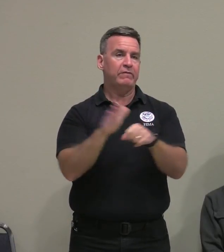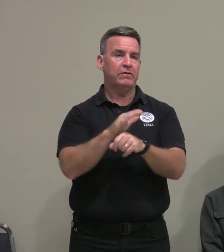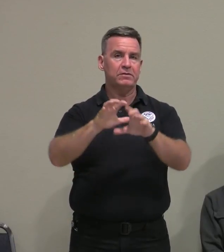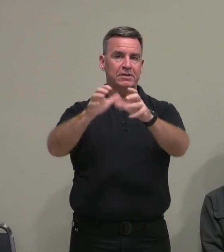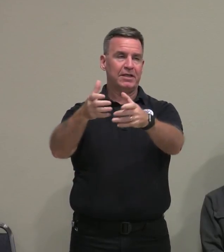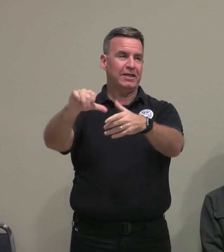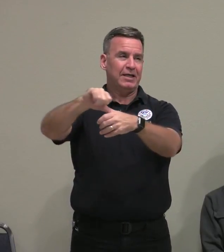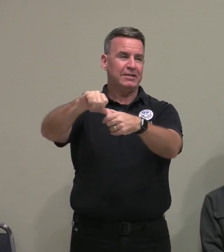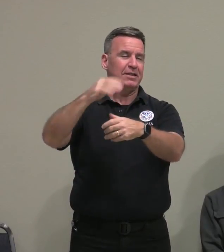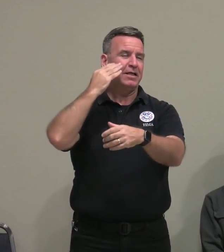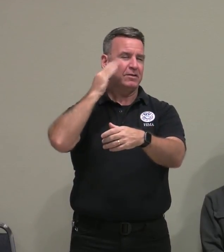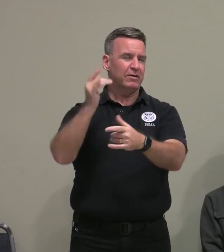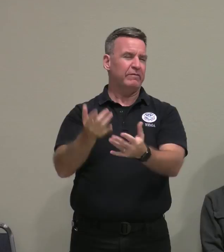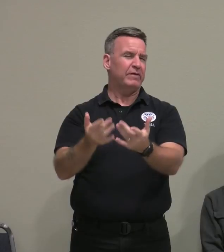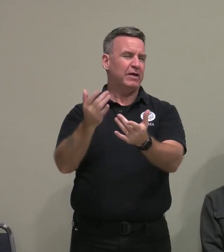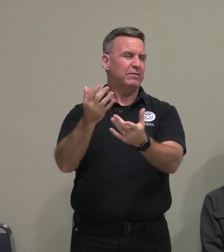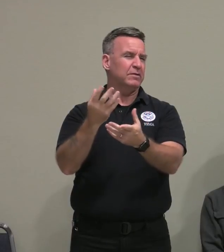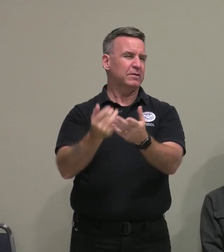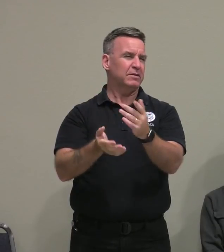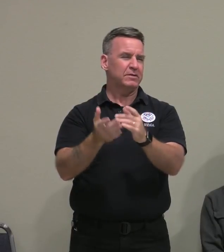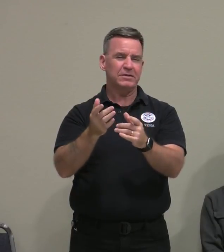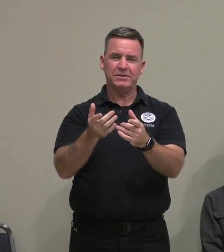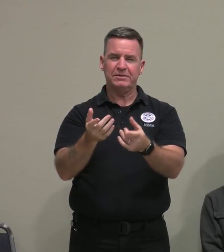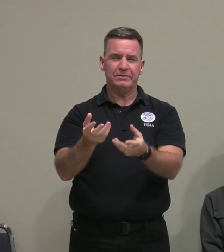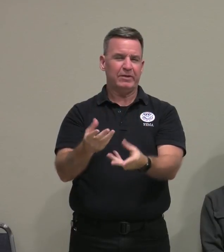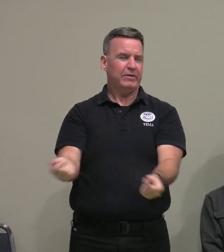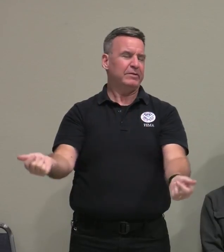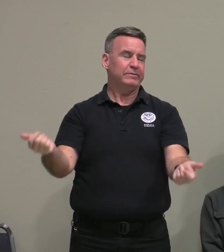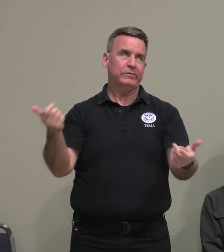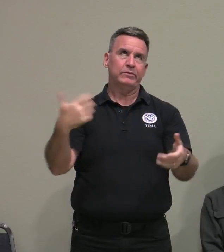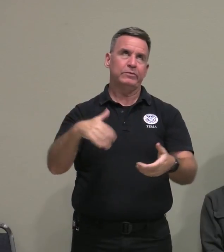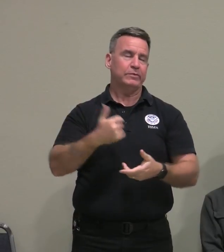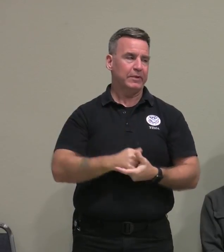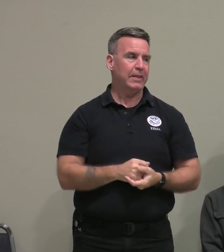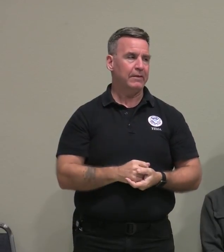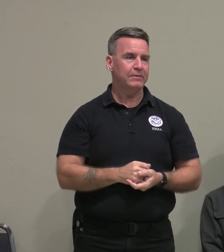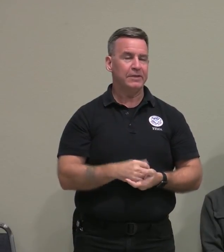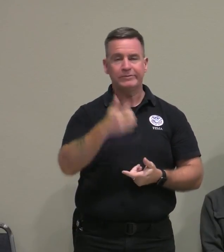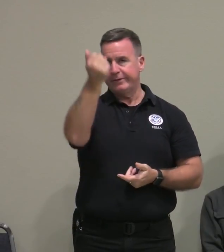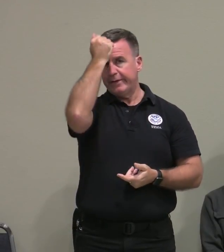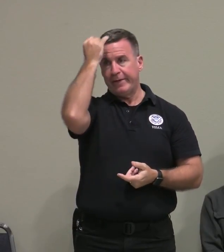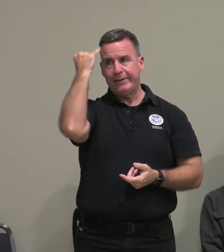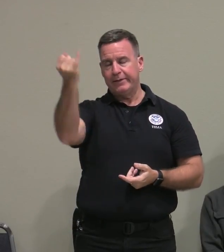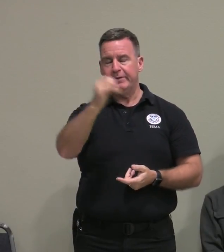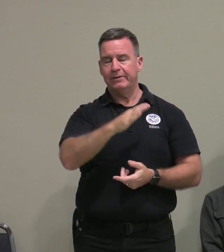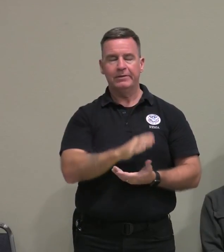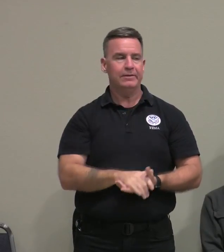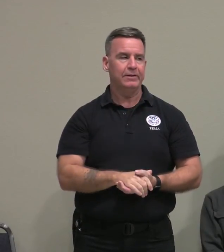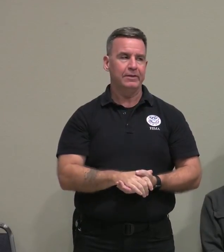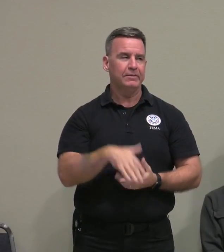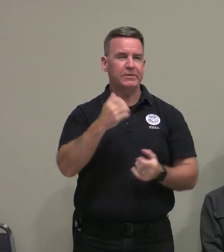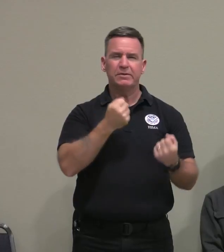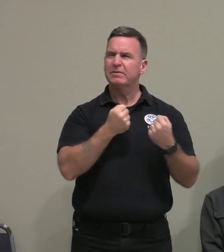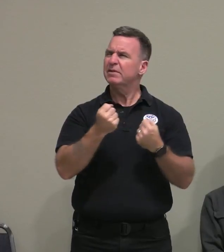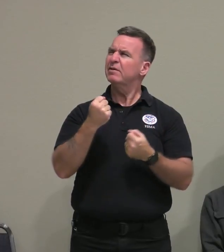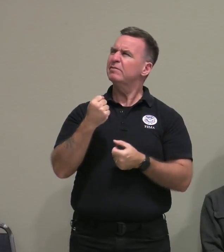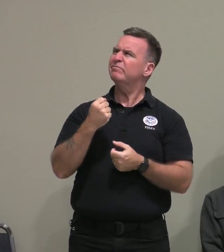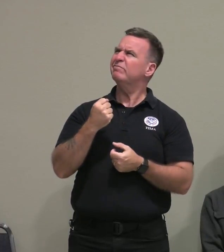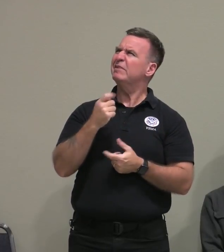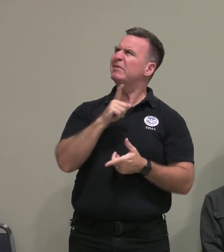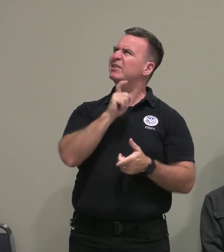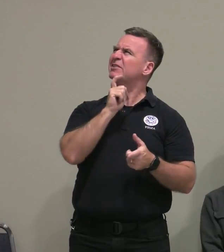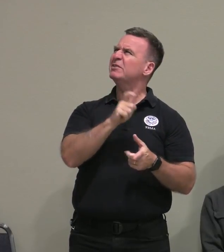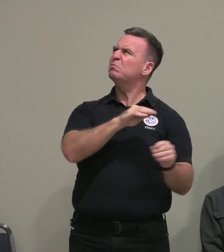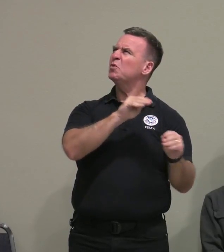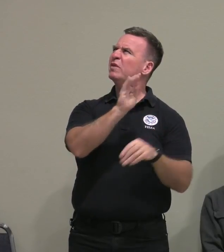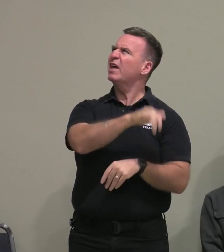and I know that firewood's gone. It's just ashes right now. So that was a dumb idea. I remember driving out of the driveway going, huh, maybe I